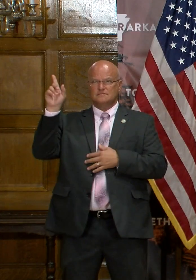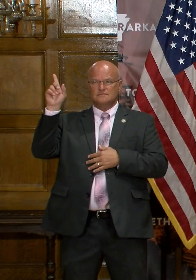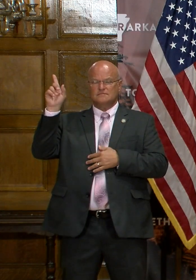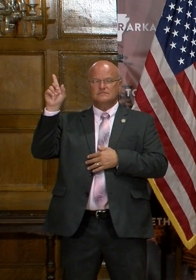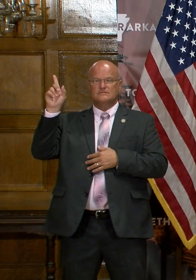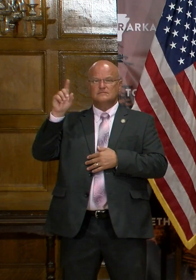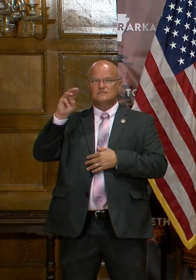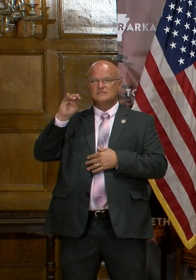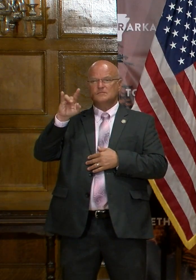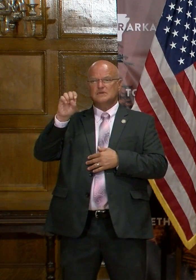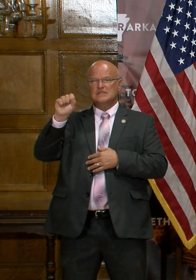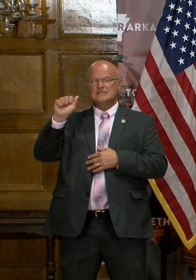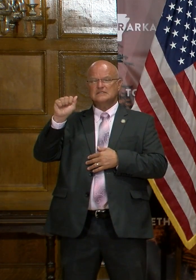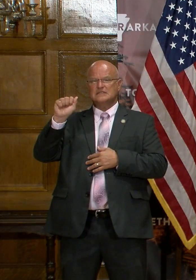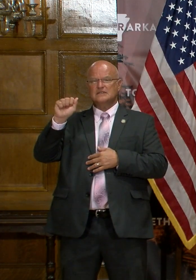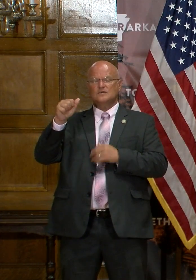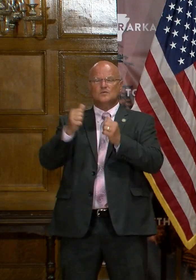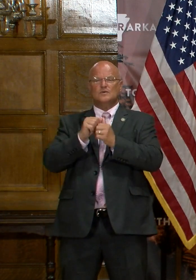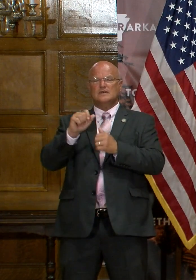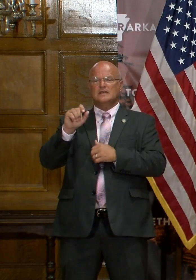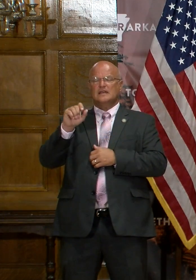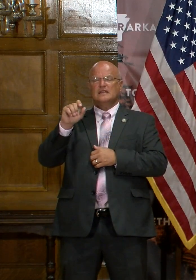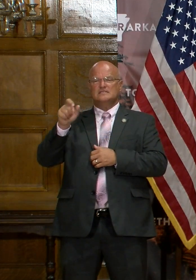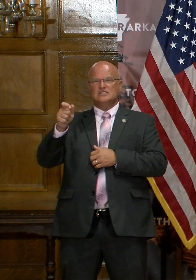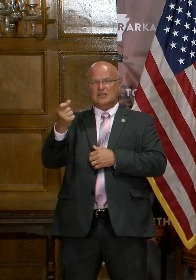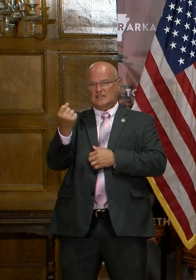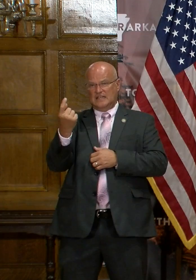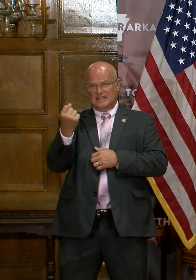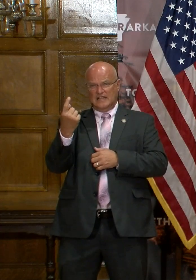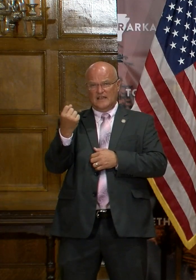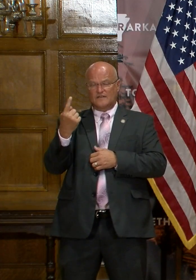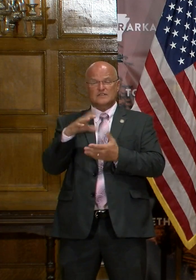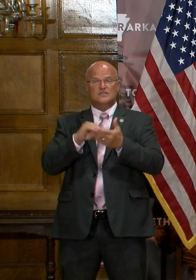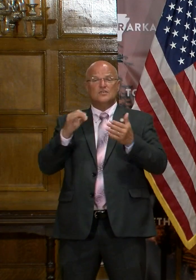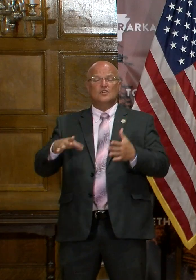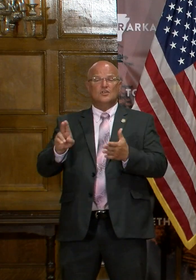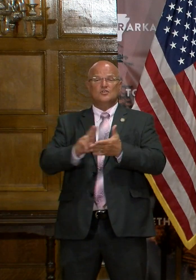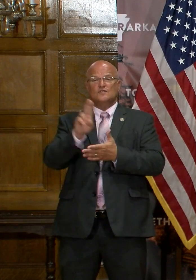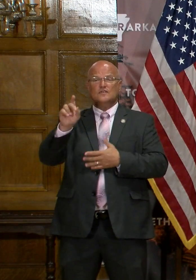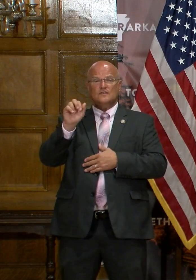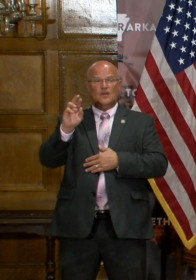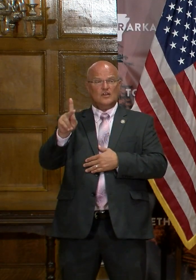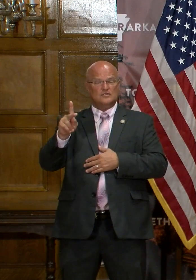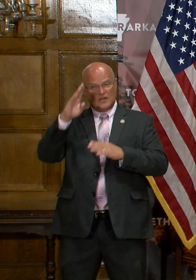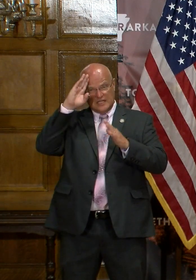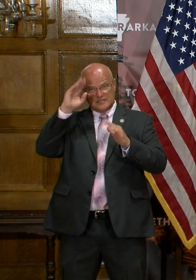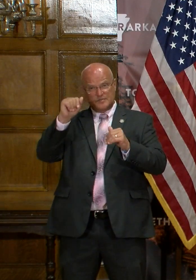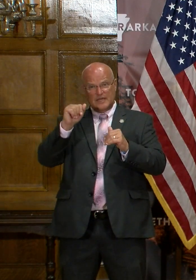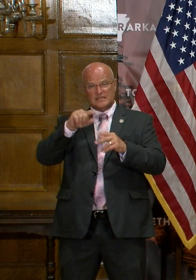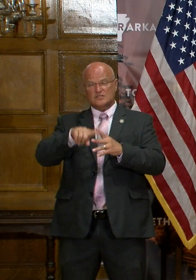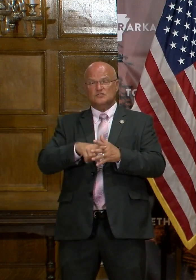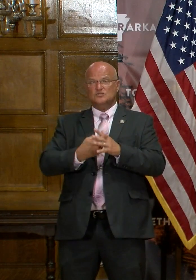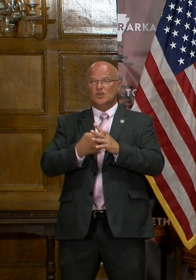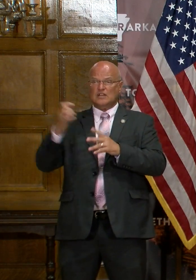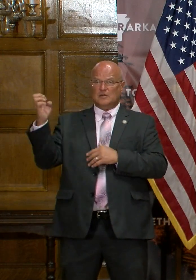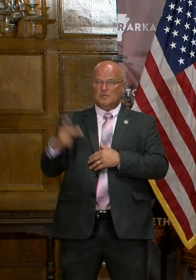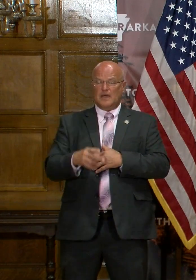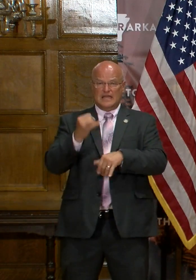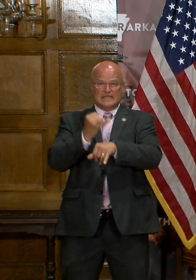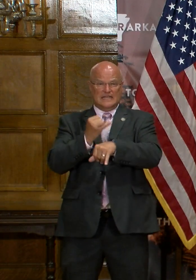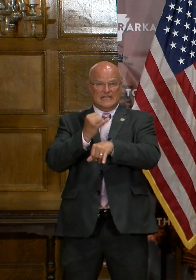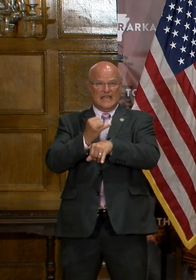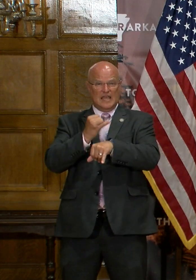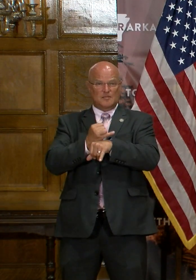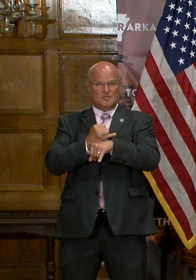Yes, this is Melissa Zigowitz with THV 11. Students at the University of Arkansas are expected to start coming back to